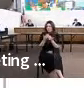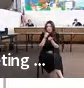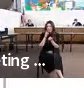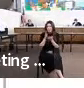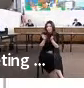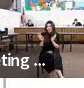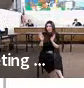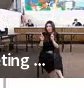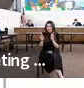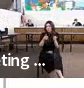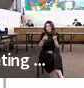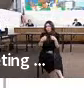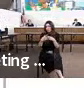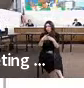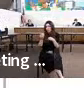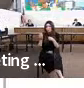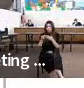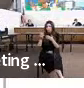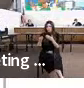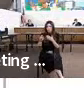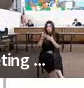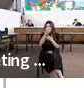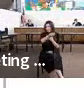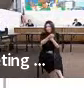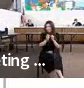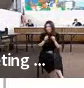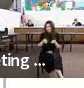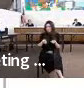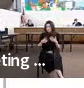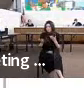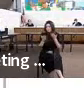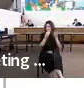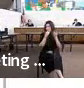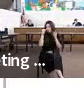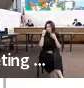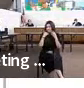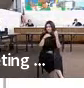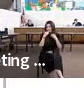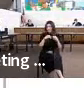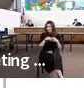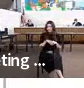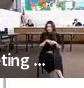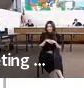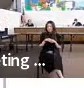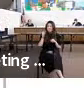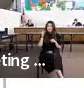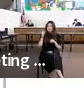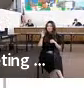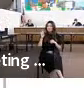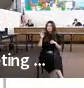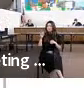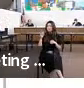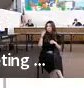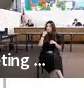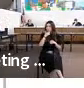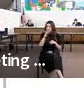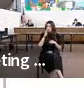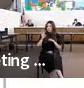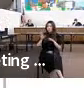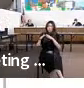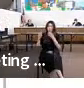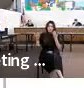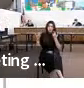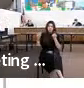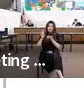necessity. BJ's Restaurant is a full restaurant operation. The kitchen will be open and all menu